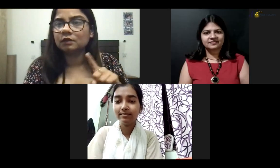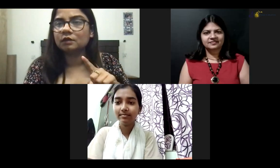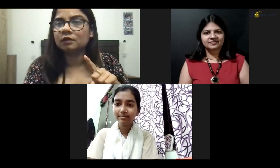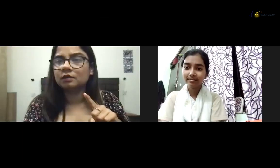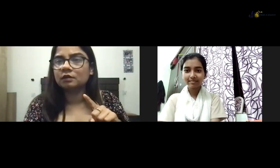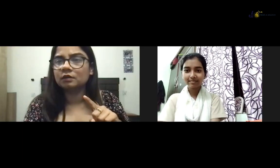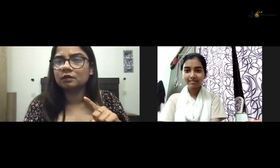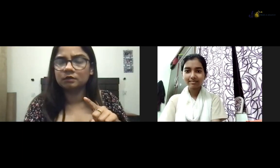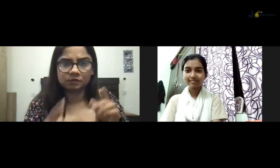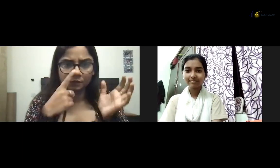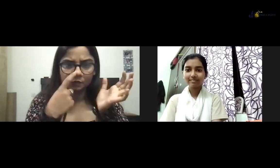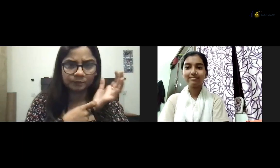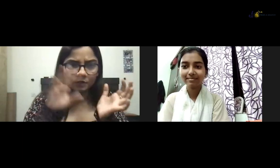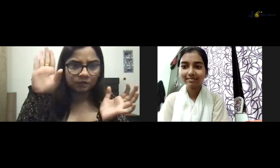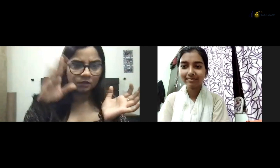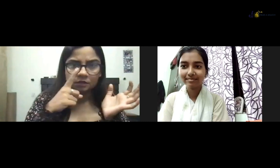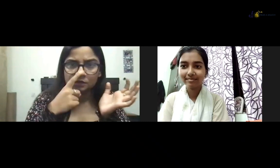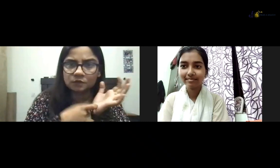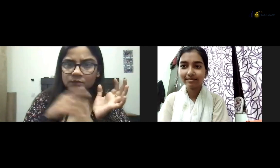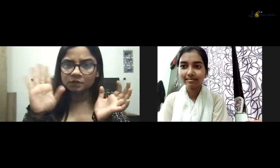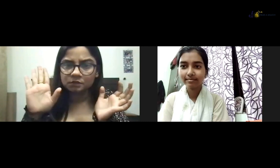to ask her.